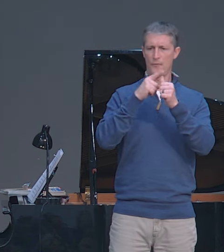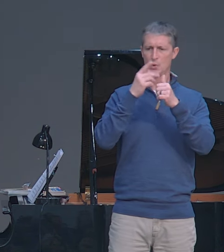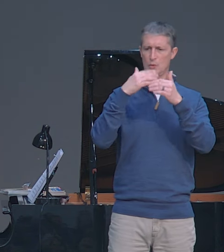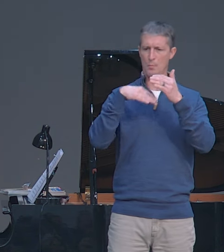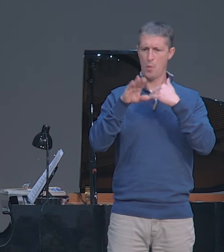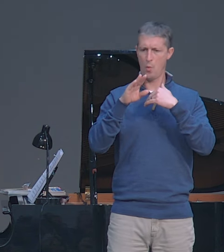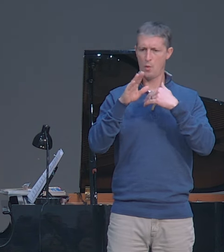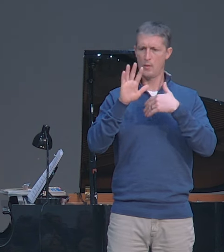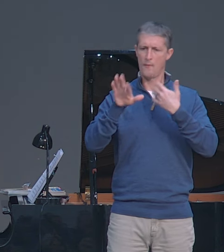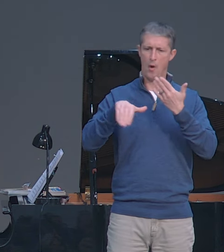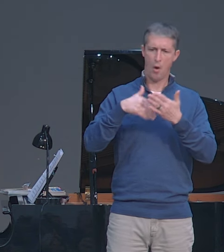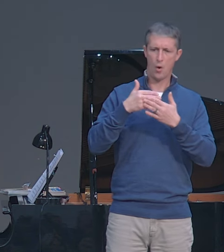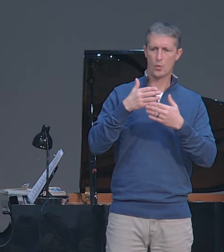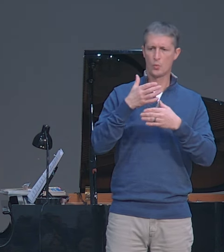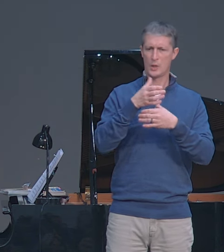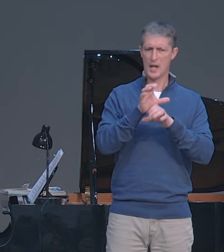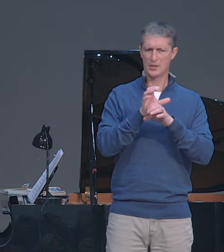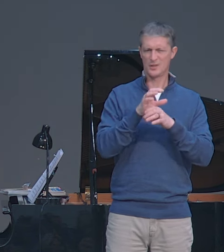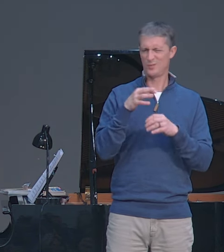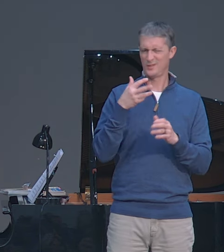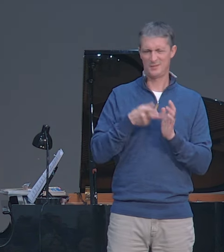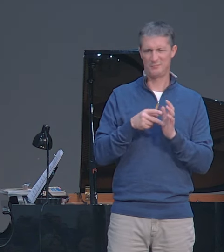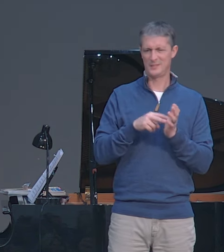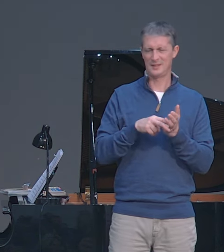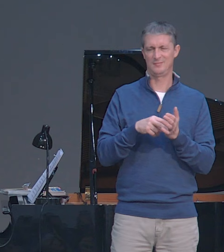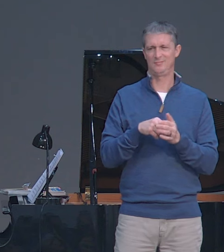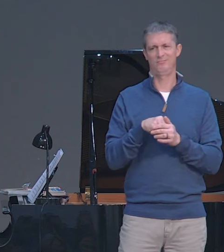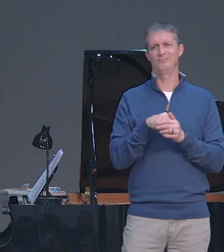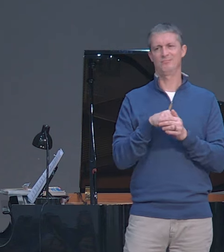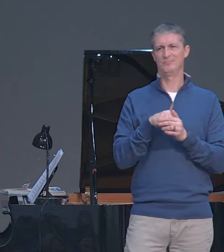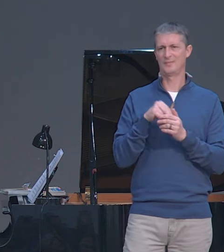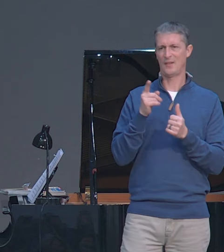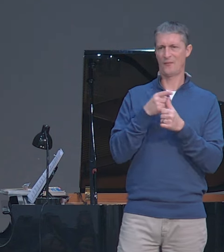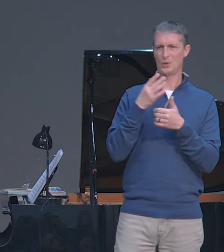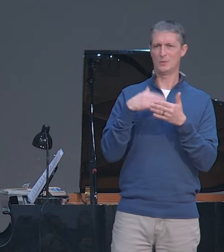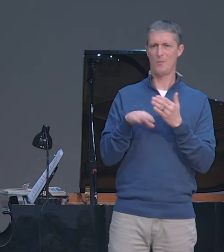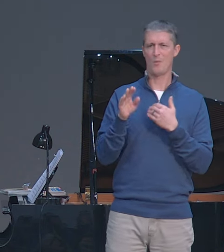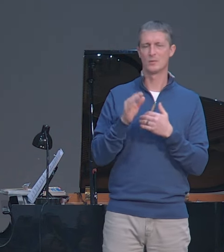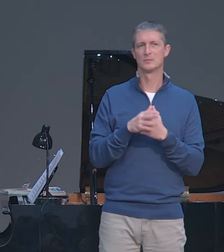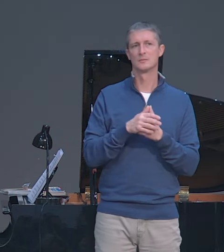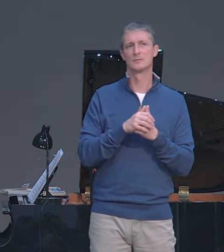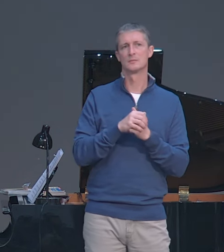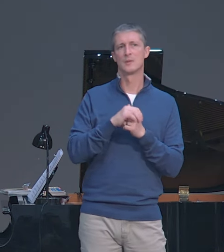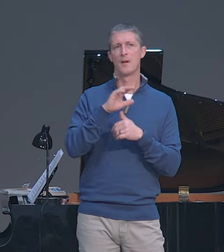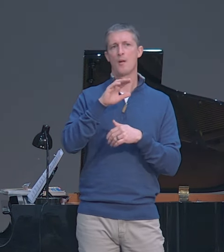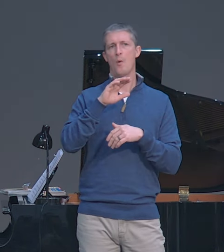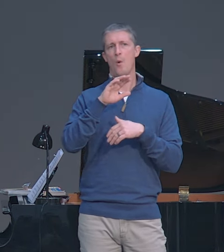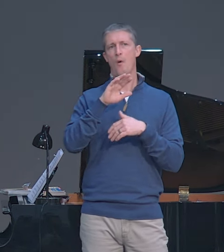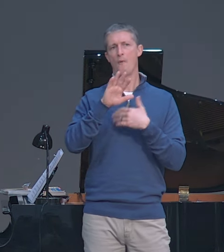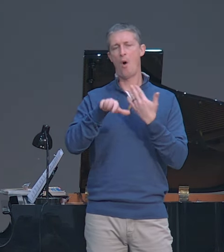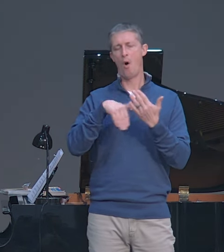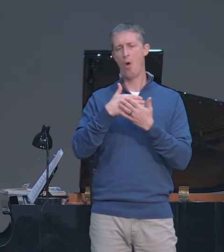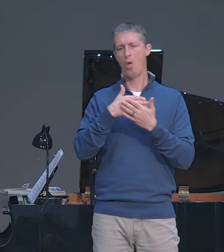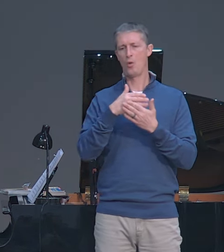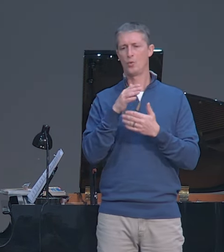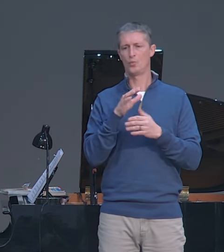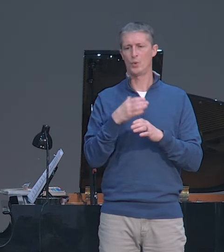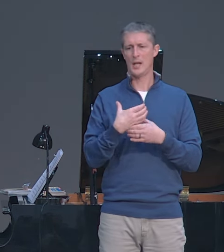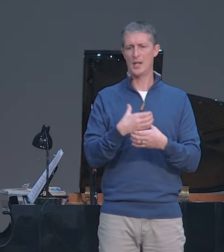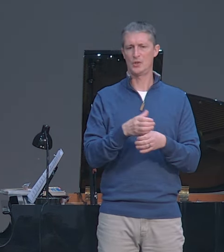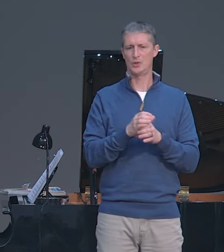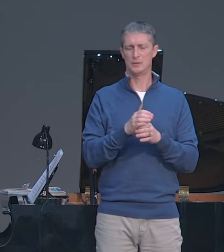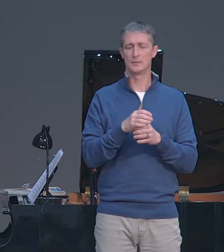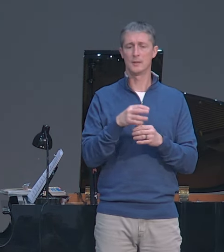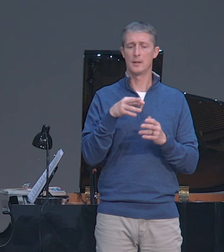creation. Now, what in the world does this mean? The firstborn of all creation. Is this referring to Jesus'